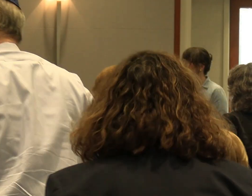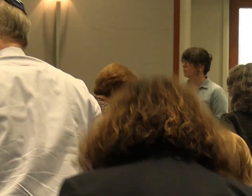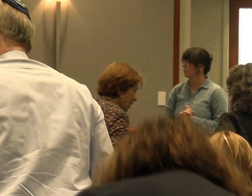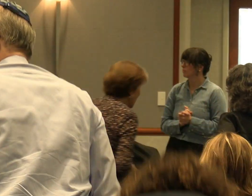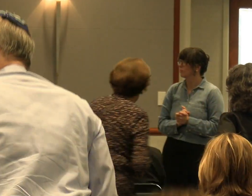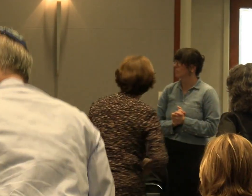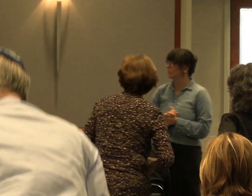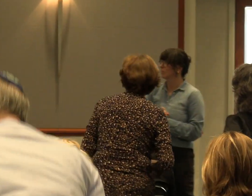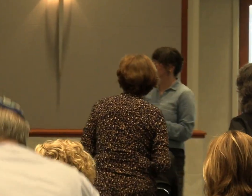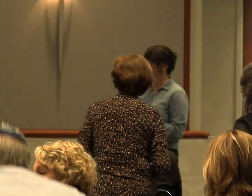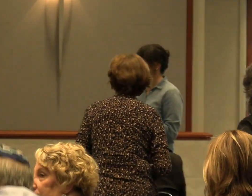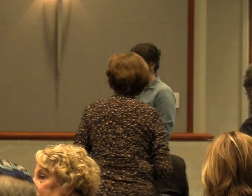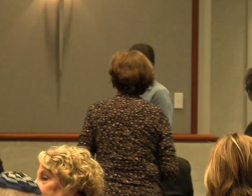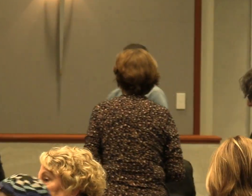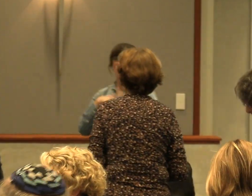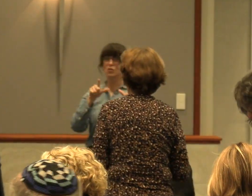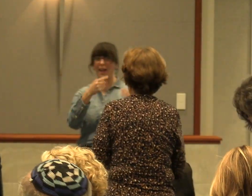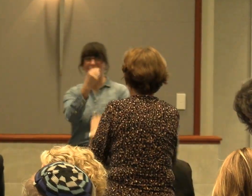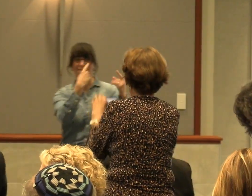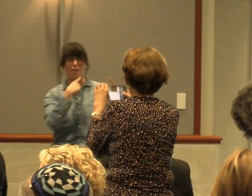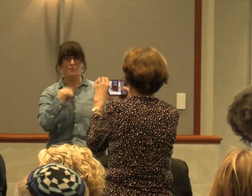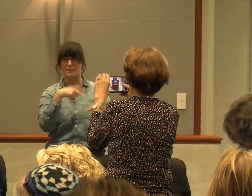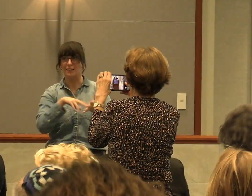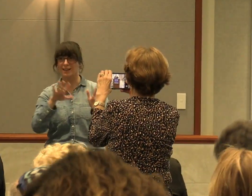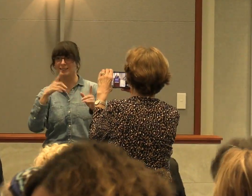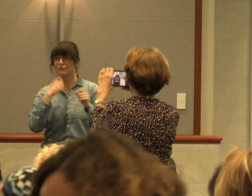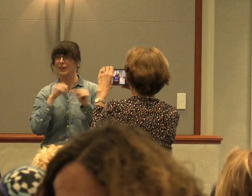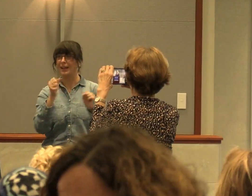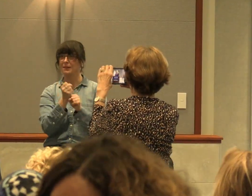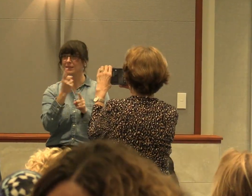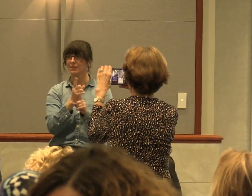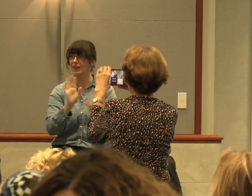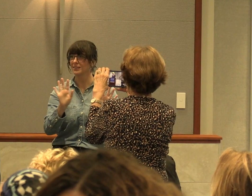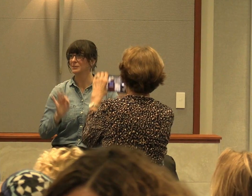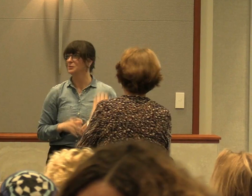I'm just trying to get my instructions right here.